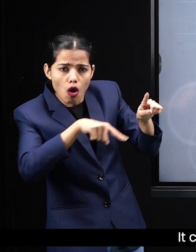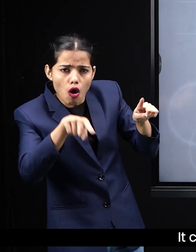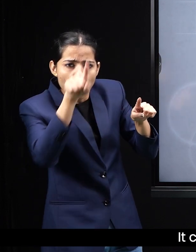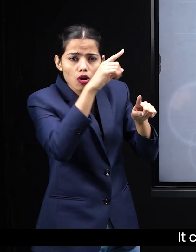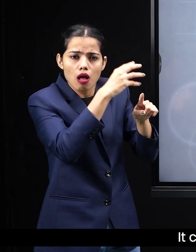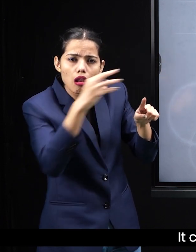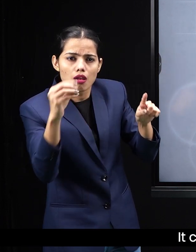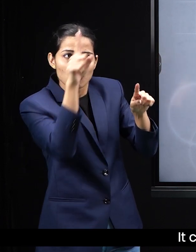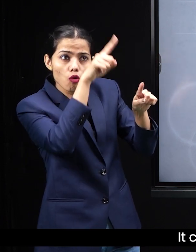or minor segment.